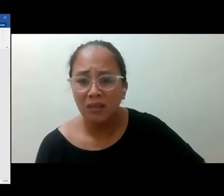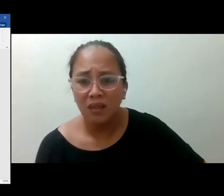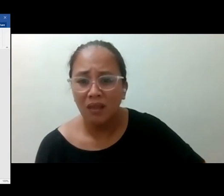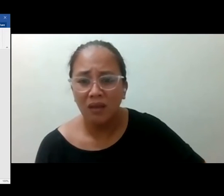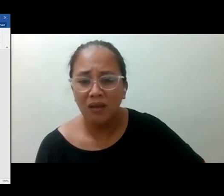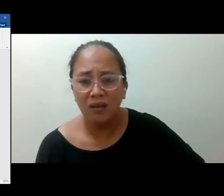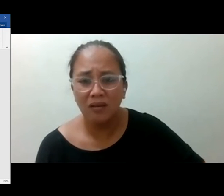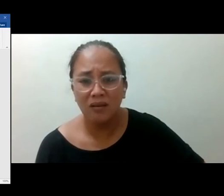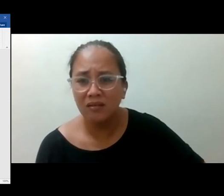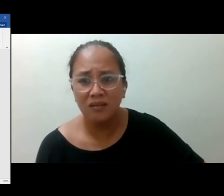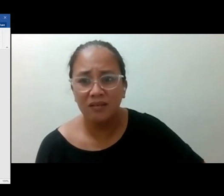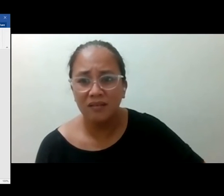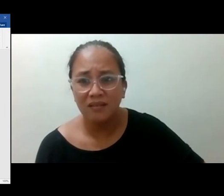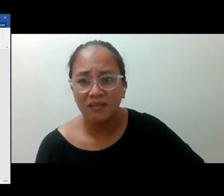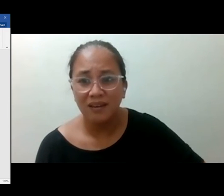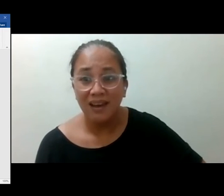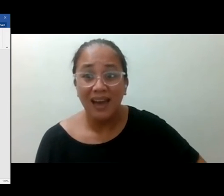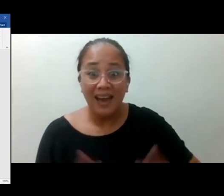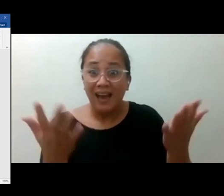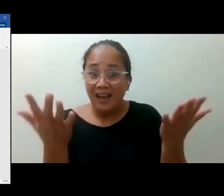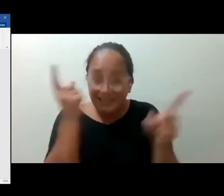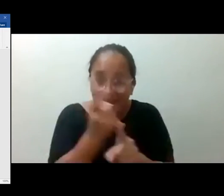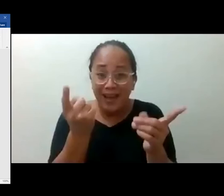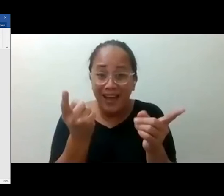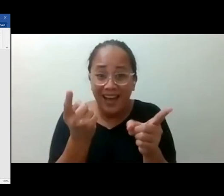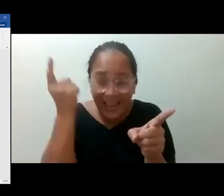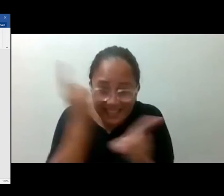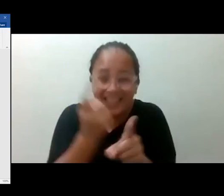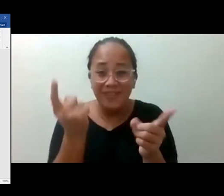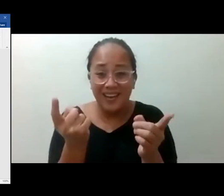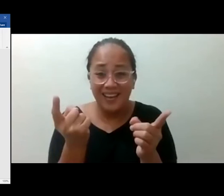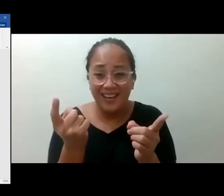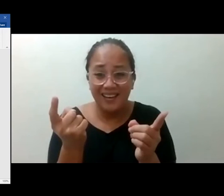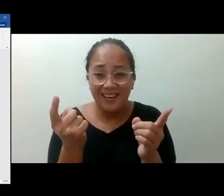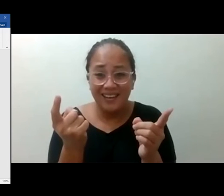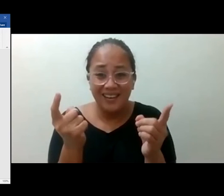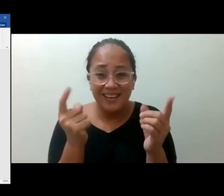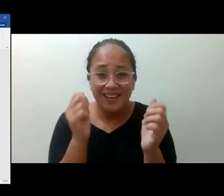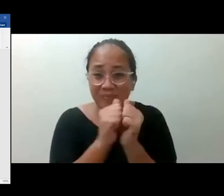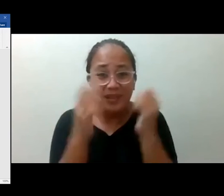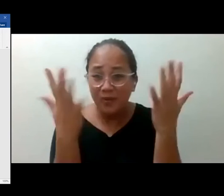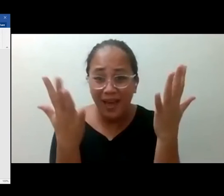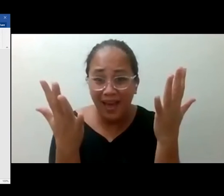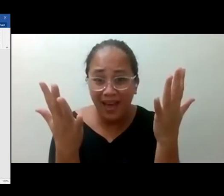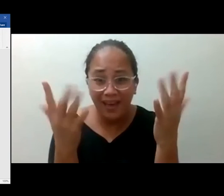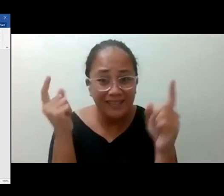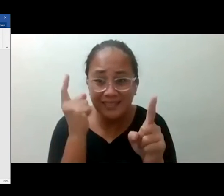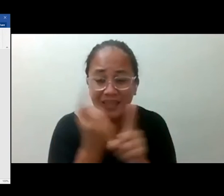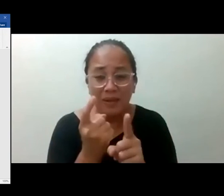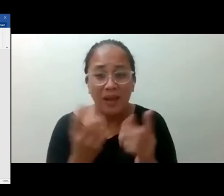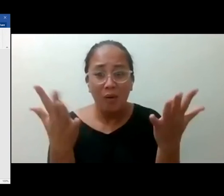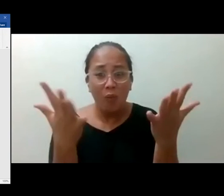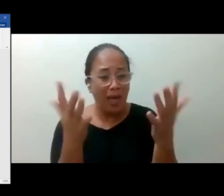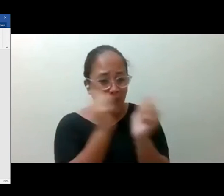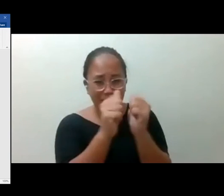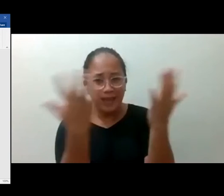It doesn't mean anything. Right, Not in right. Peter's saying. Yes, it doesn't mean